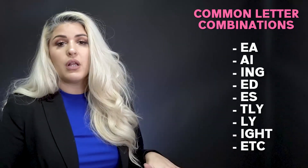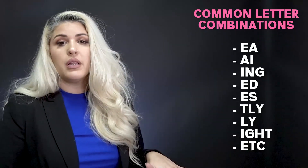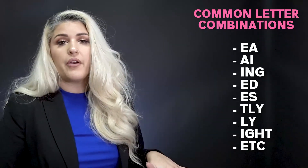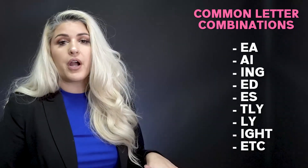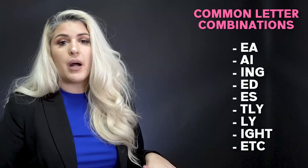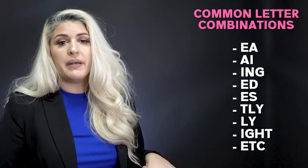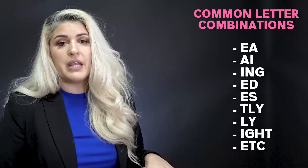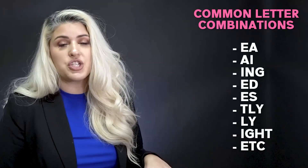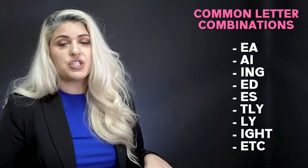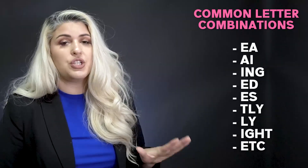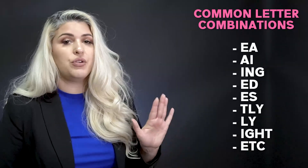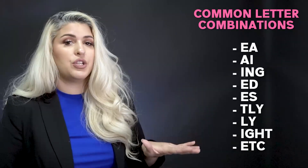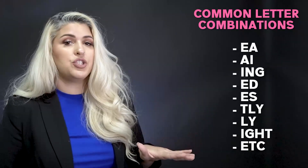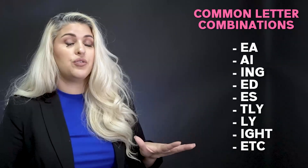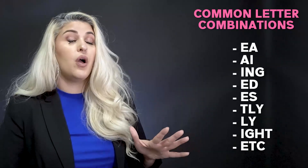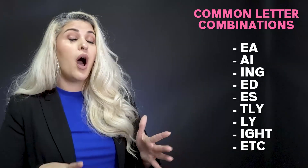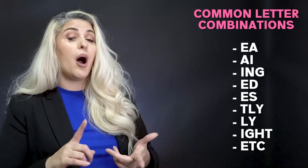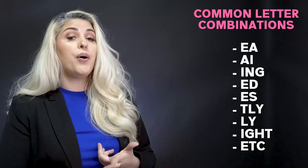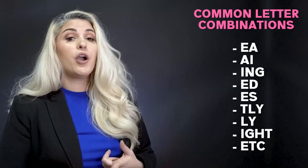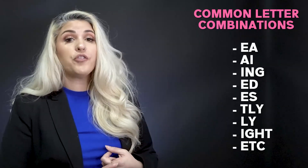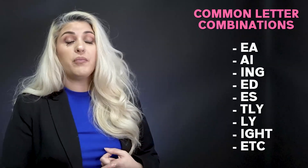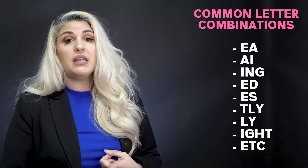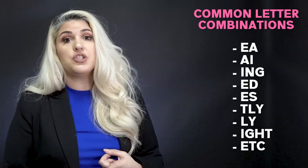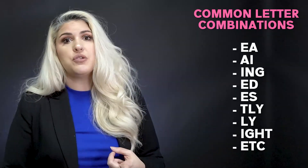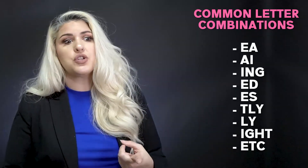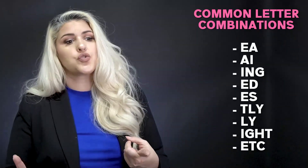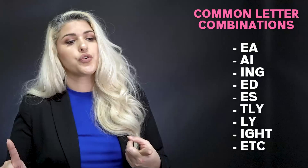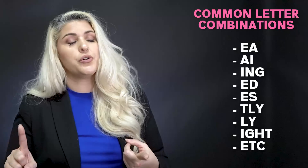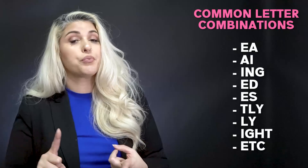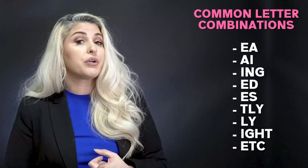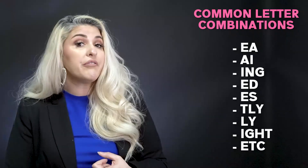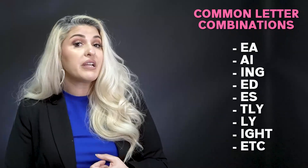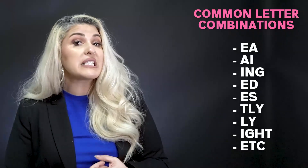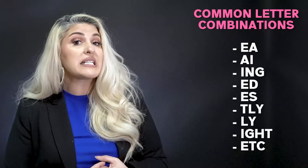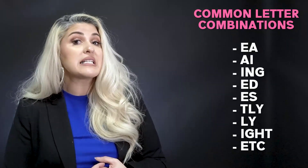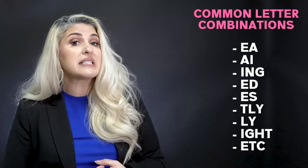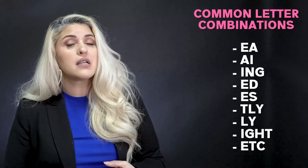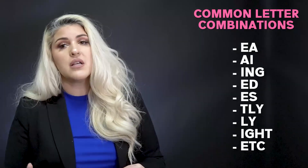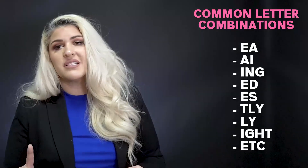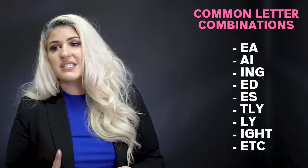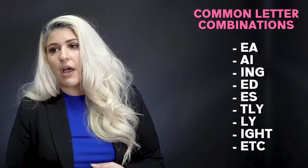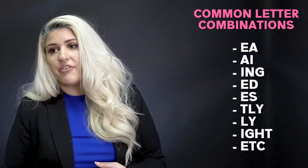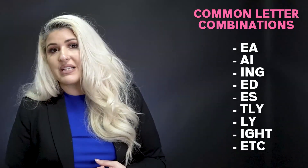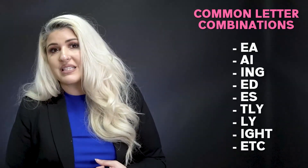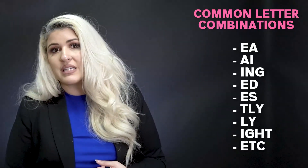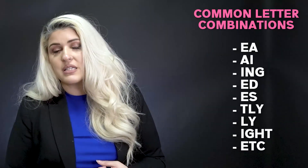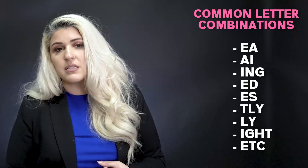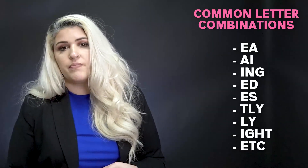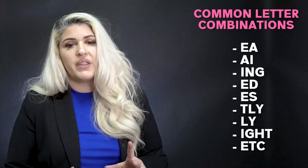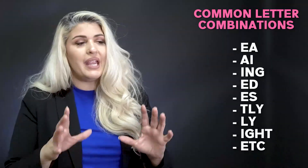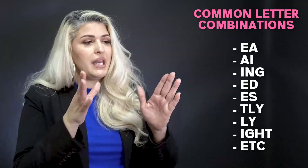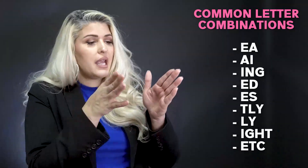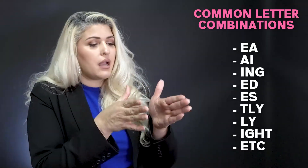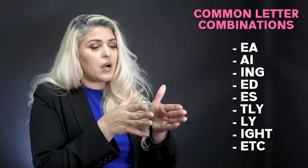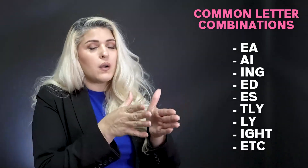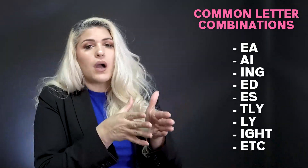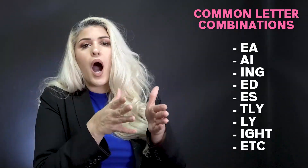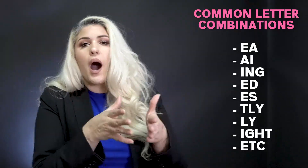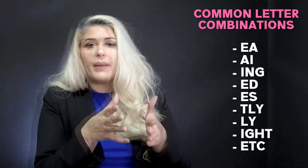letter combinations that you can do. Apart from these, you can drill prefixes, suffixes, any